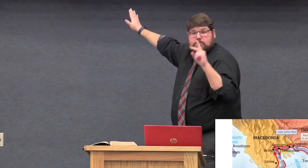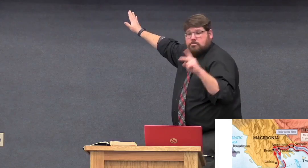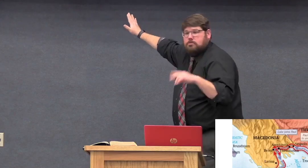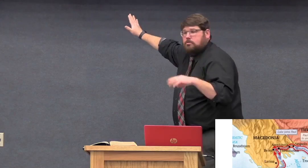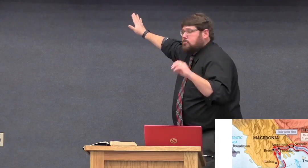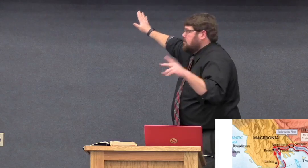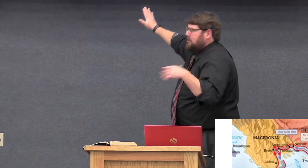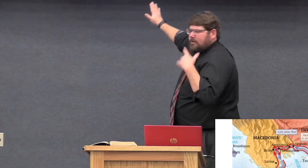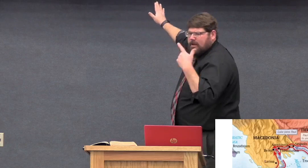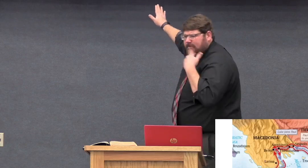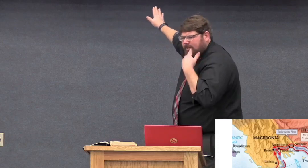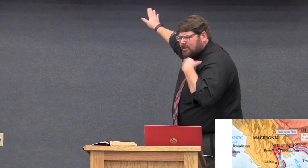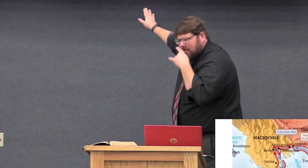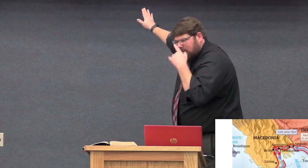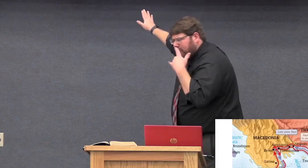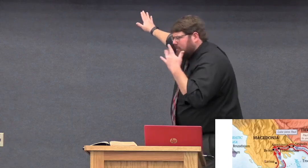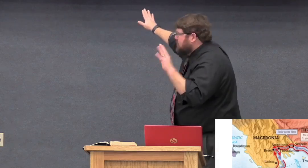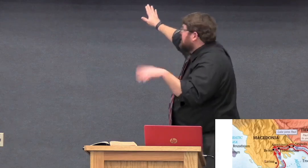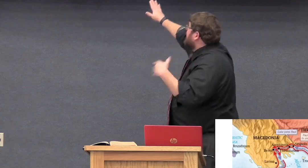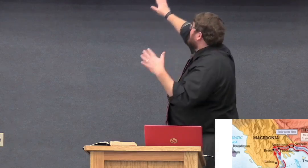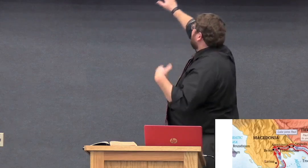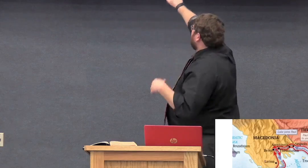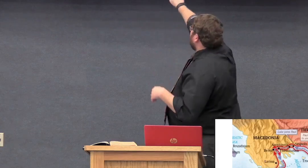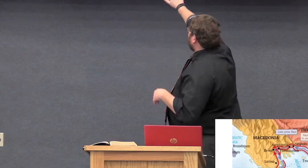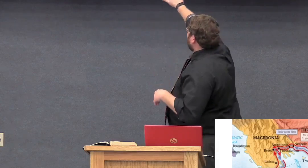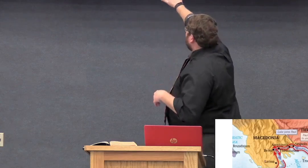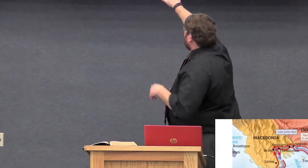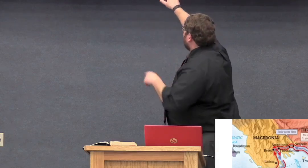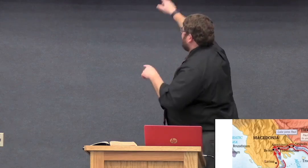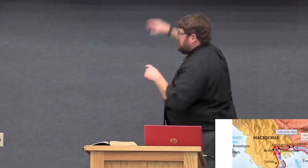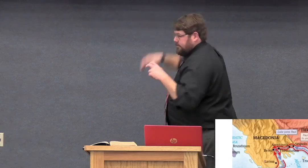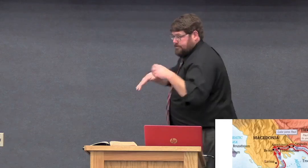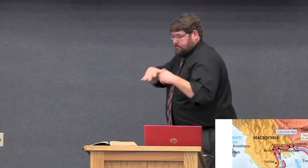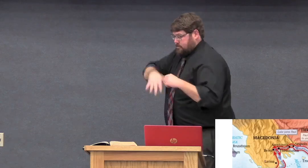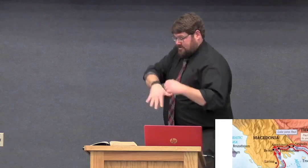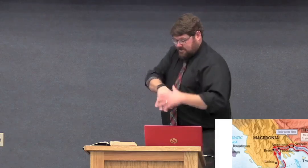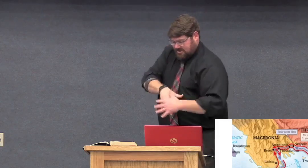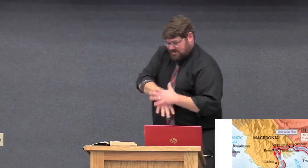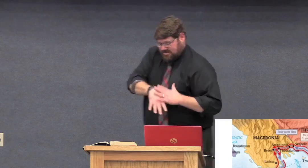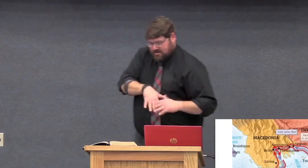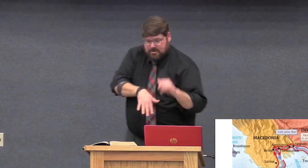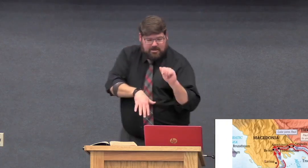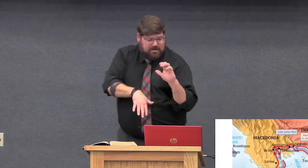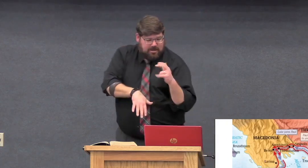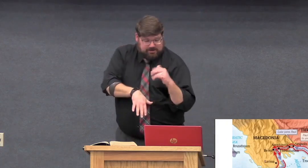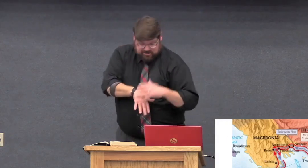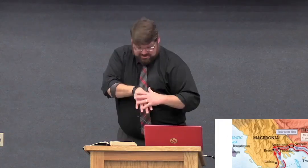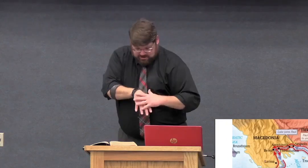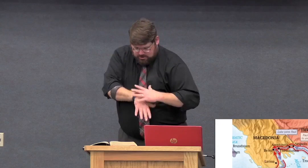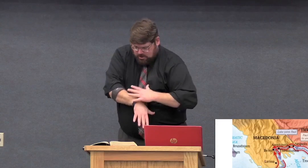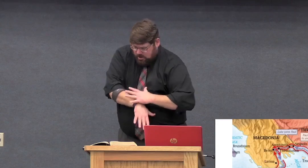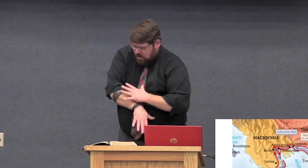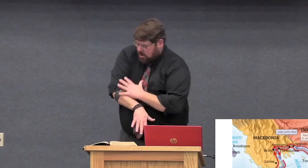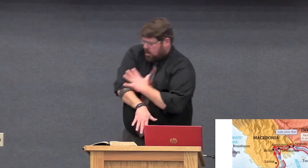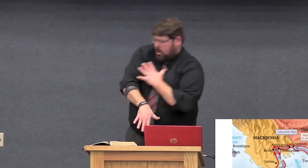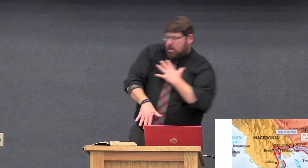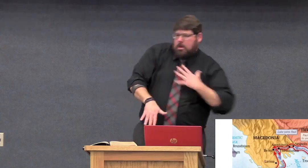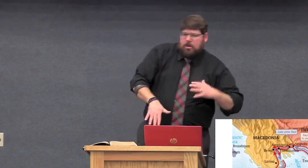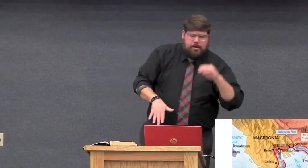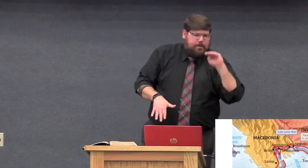Oh, it seems that Bethany's coughing. I wasn't sure what was going on. Okay, anyway, so you see on the bottom, on the southern